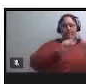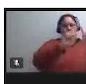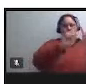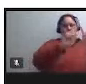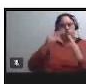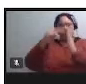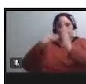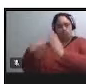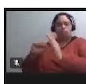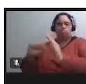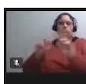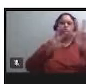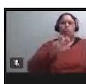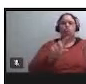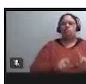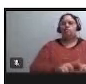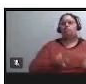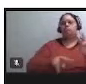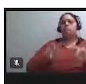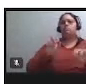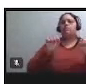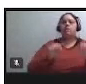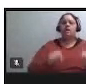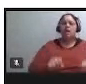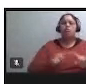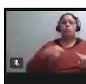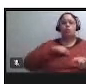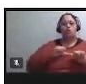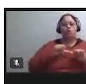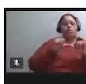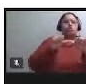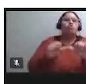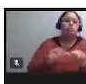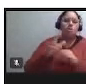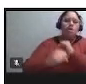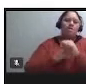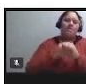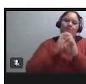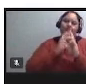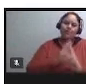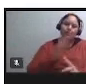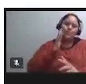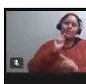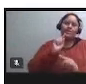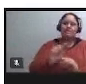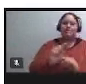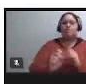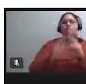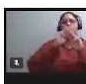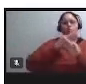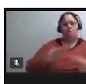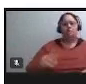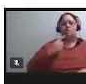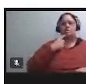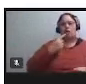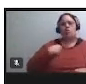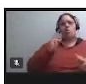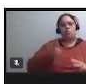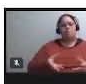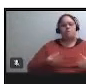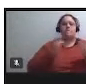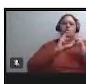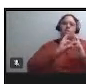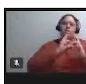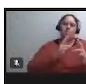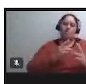address those issues, and just continuation of the annual report, when there was a promise of we'll get the report, to